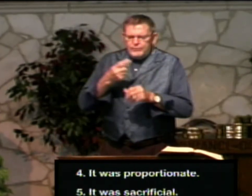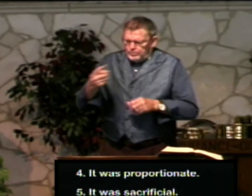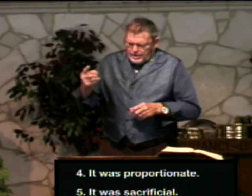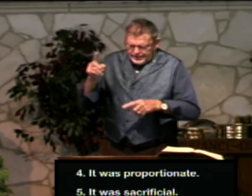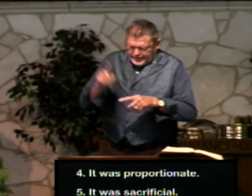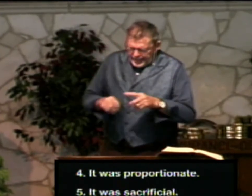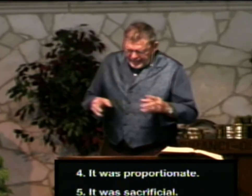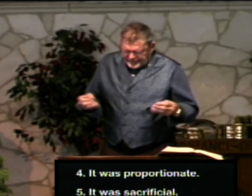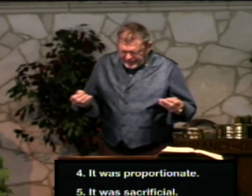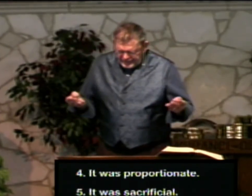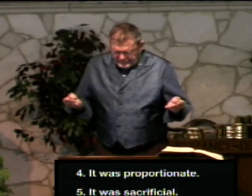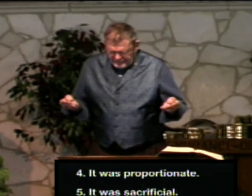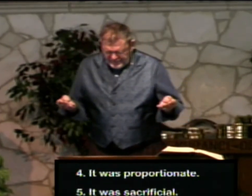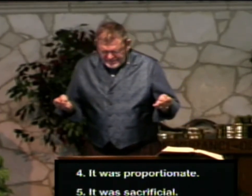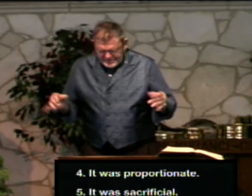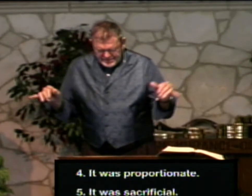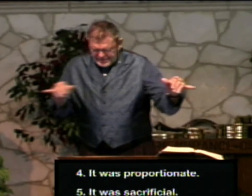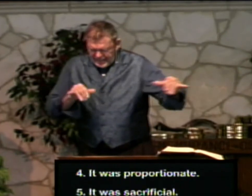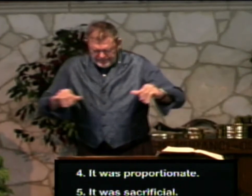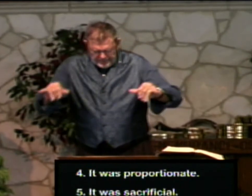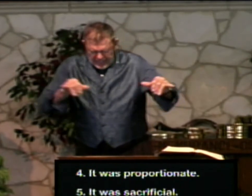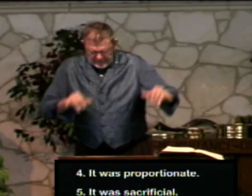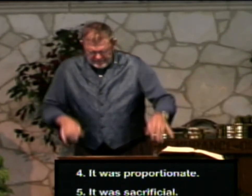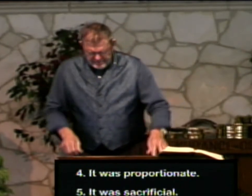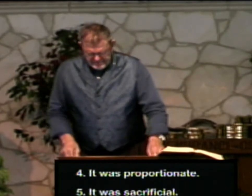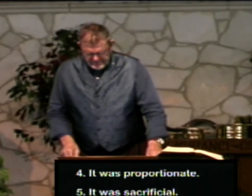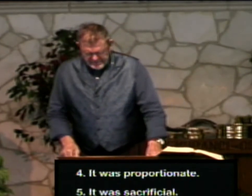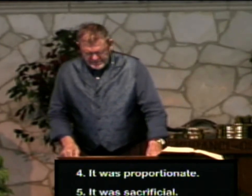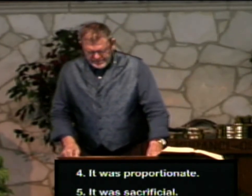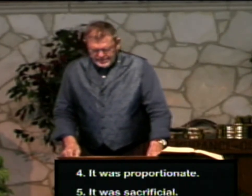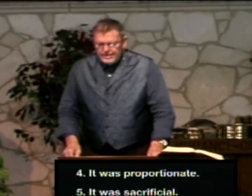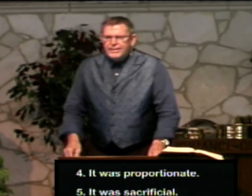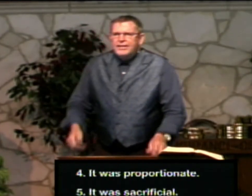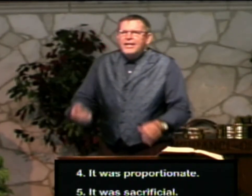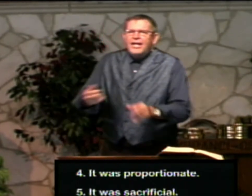While everyone cannot give the same amount,